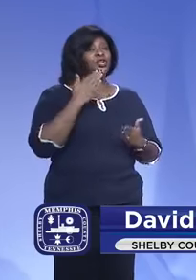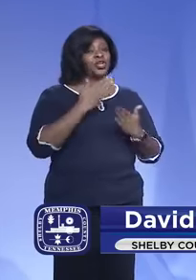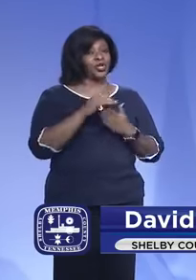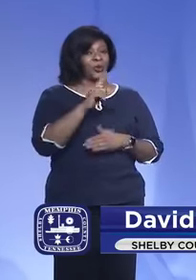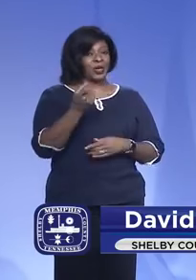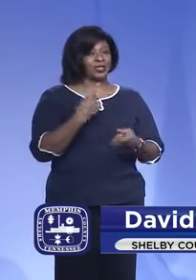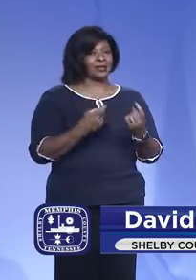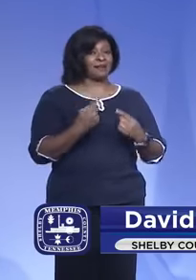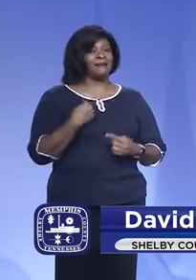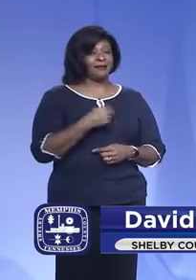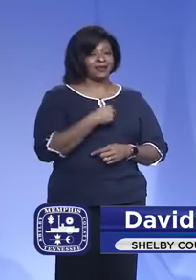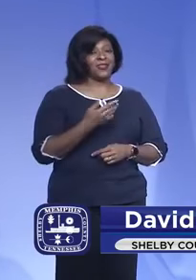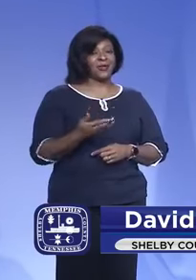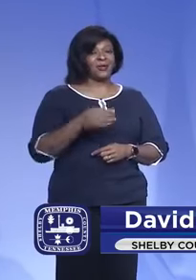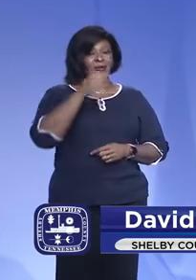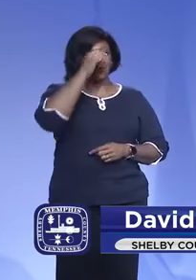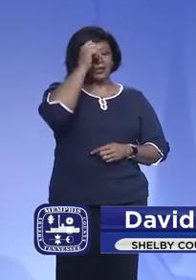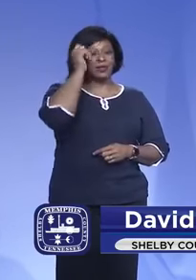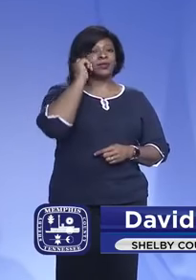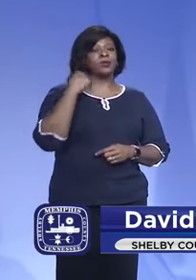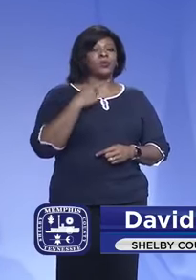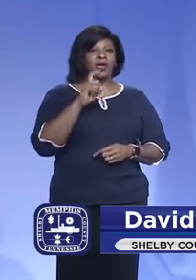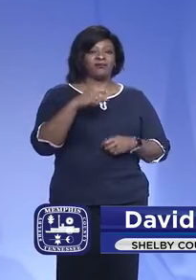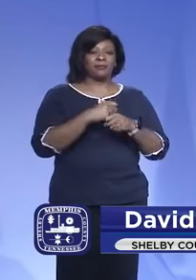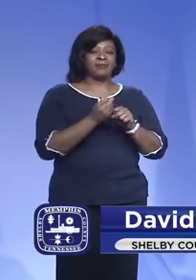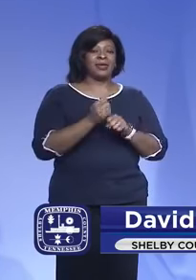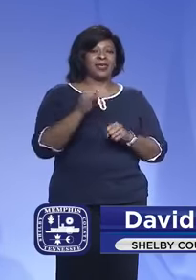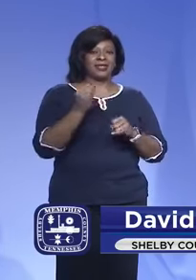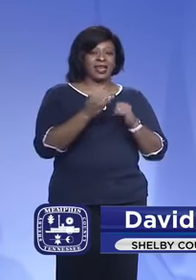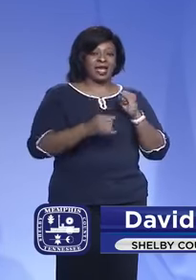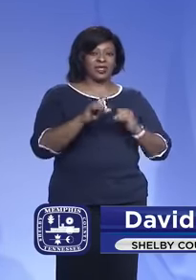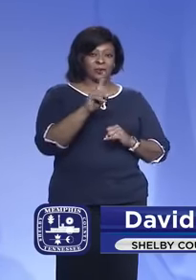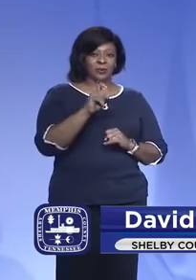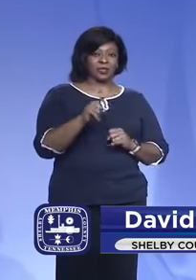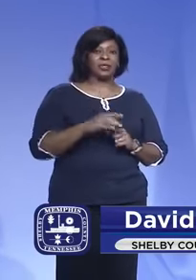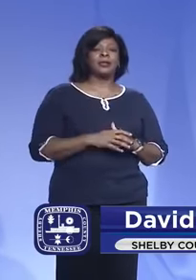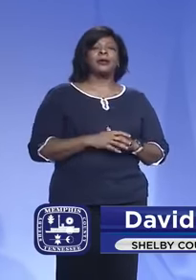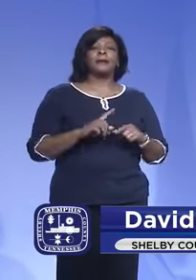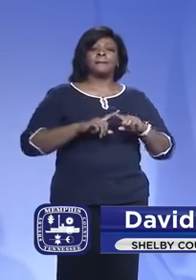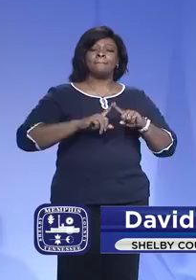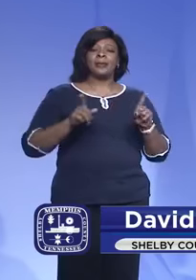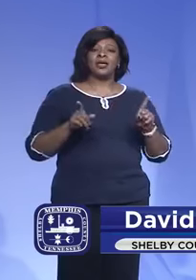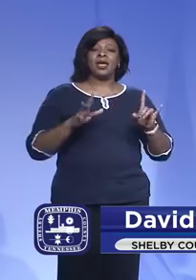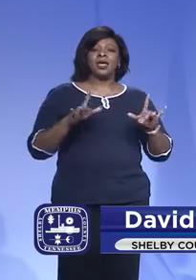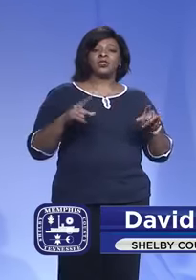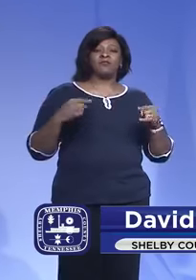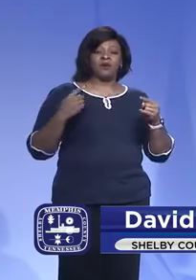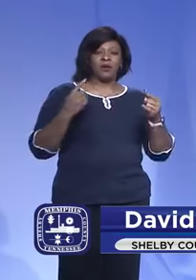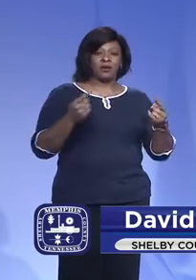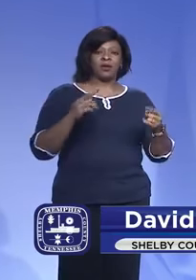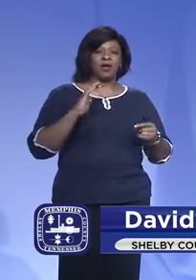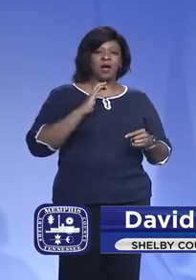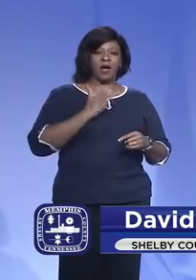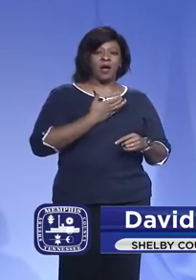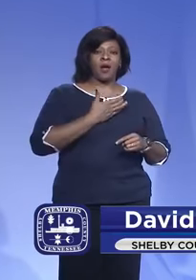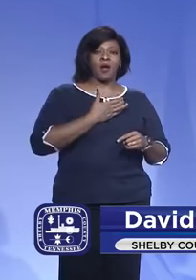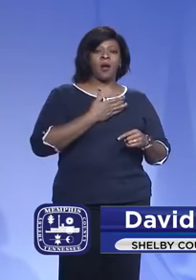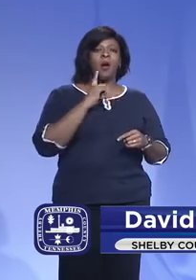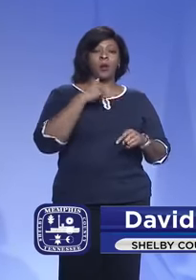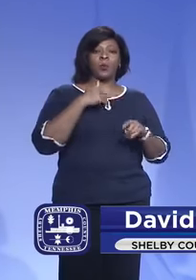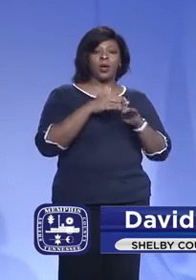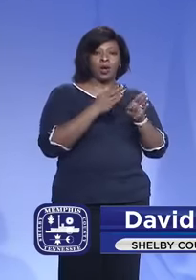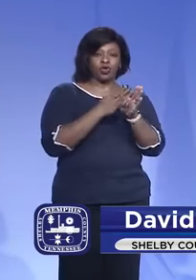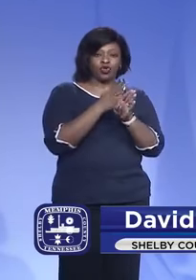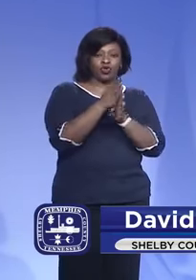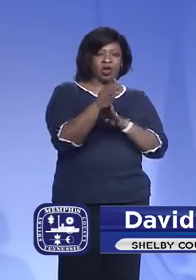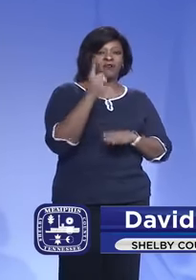questions there. And I think we will have to make this the last question. But so as far as are we on track